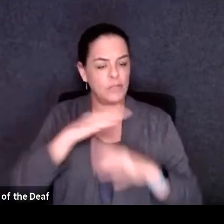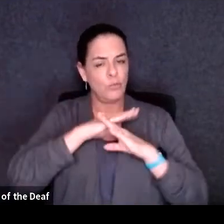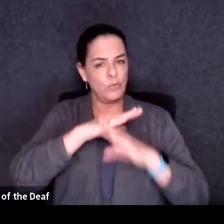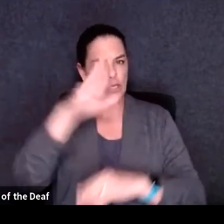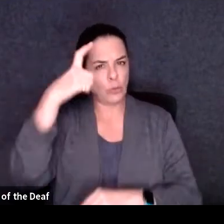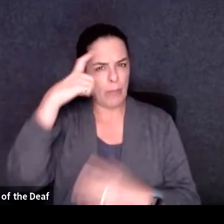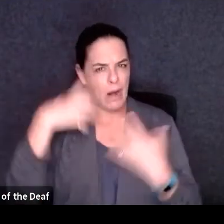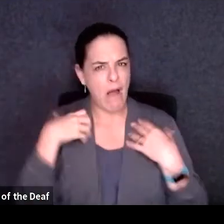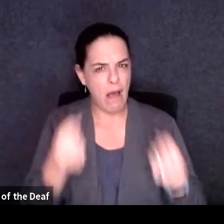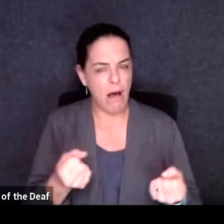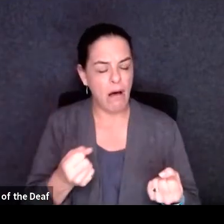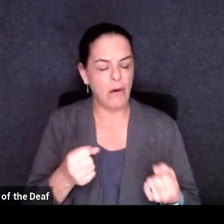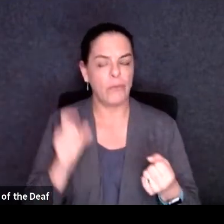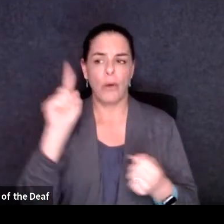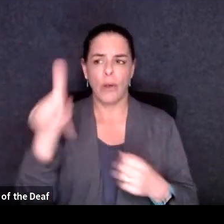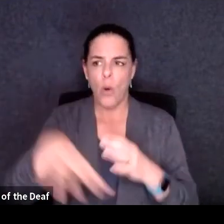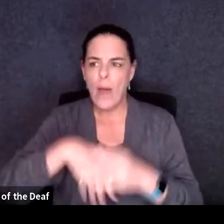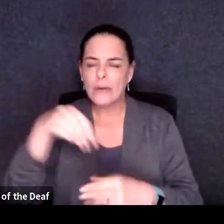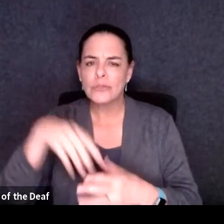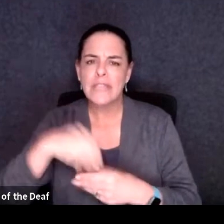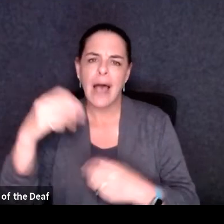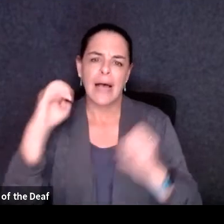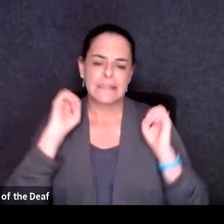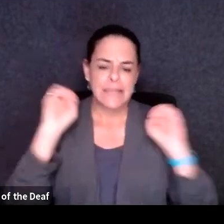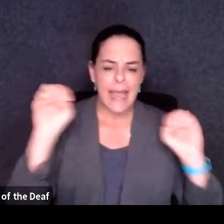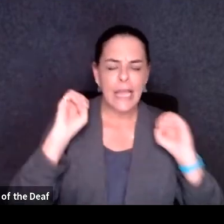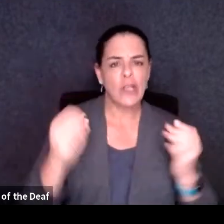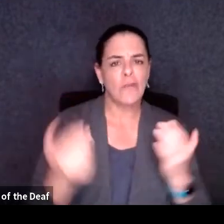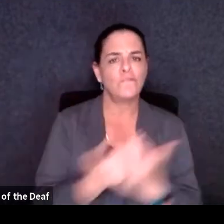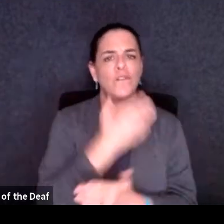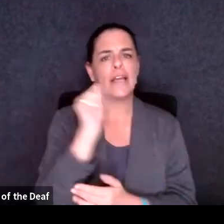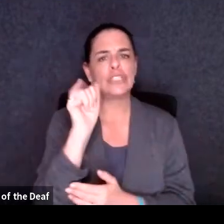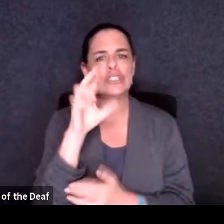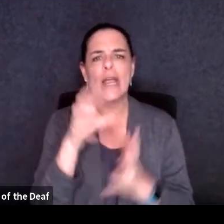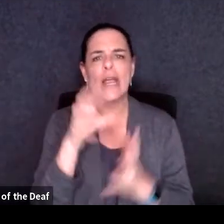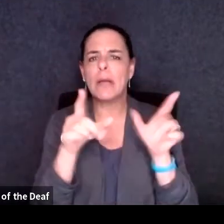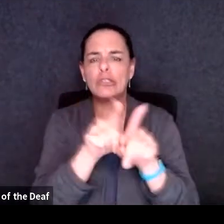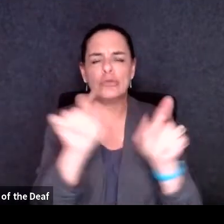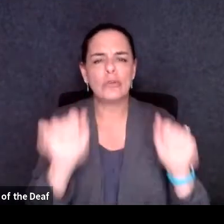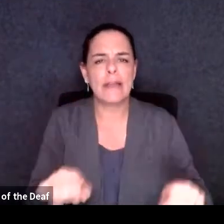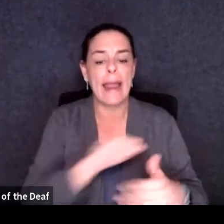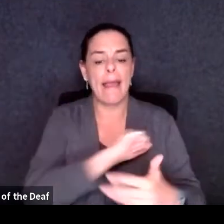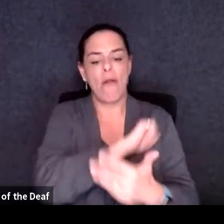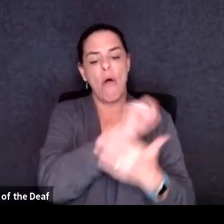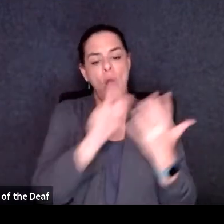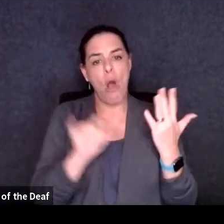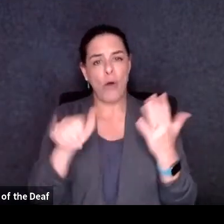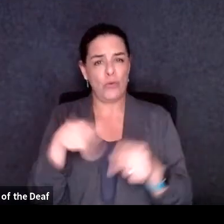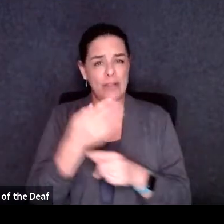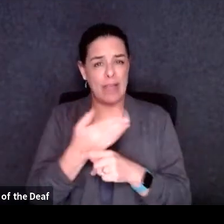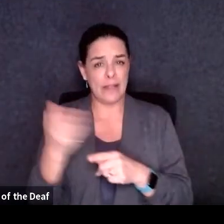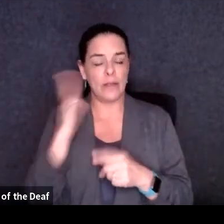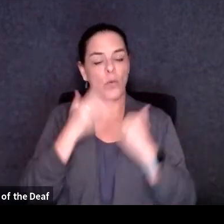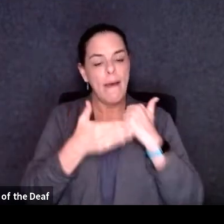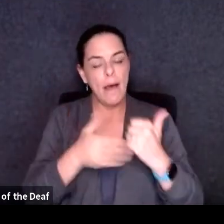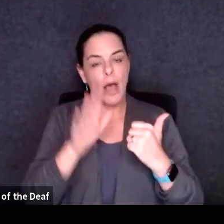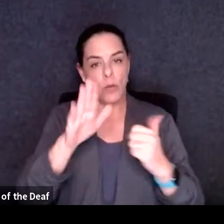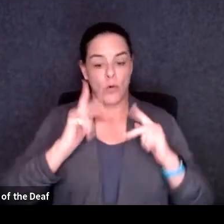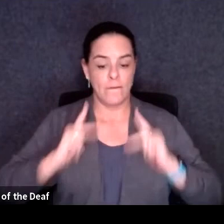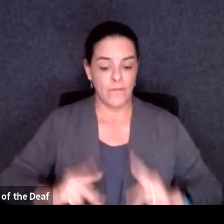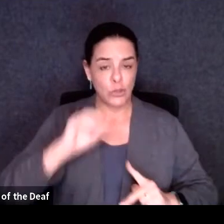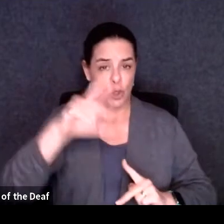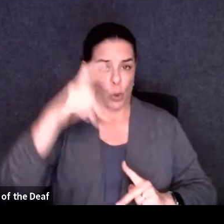some exercise, be outside, get some fresh air as much as you can. All of those things to help your mental and physical